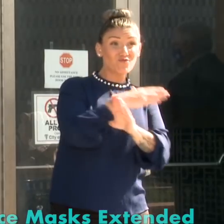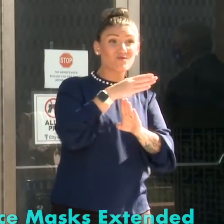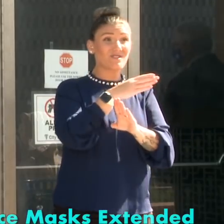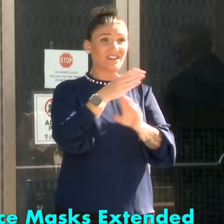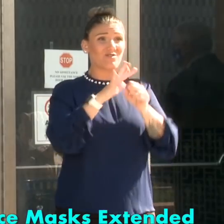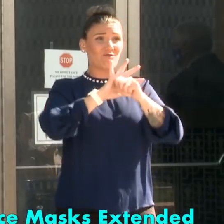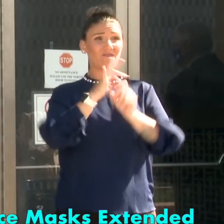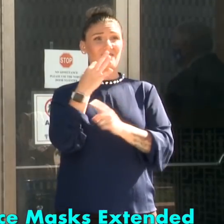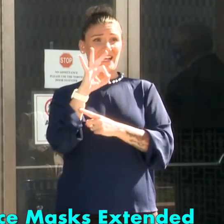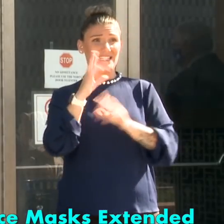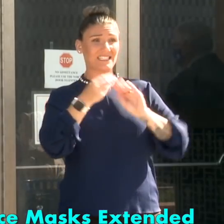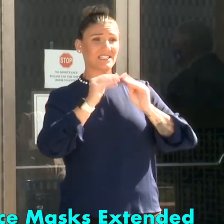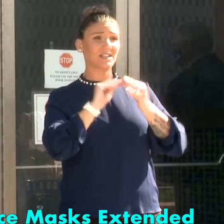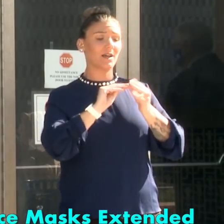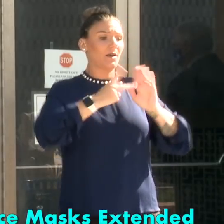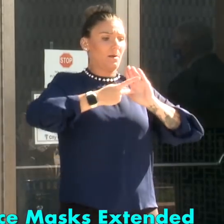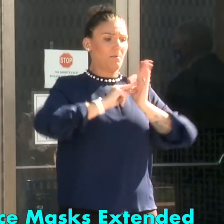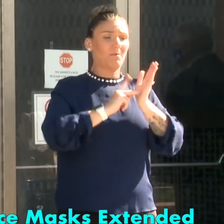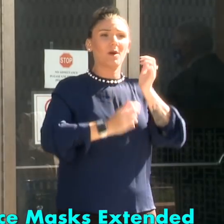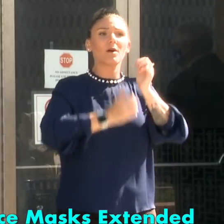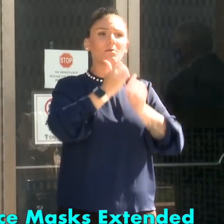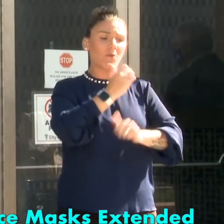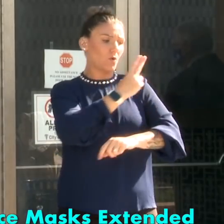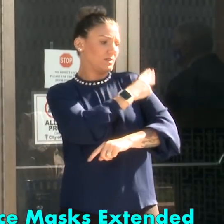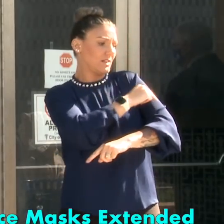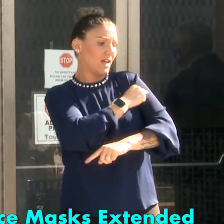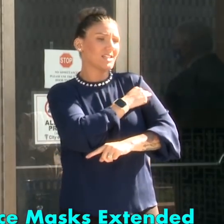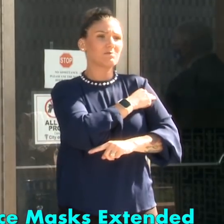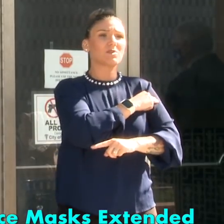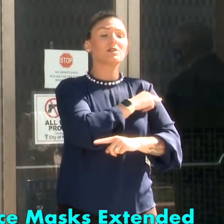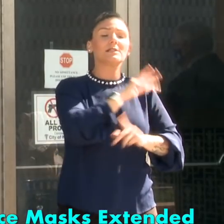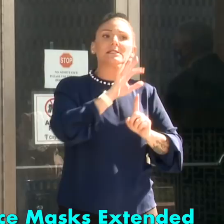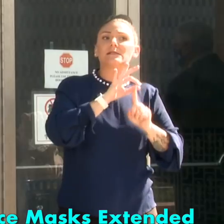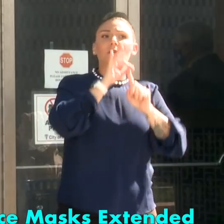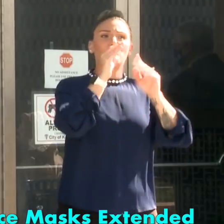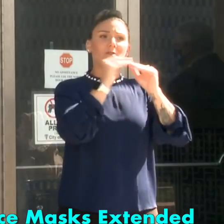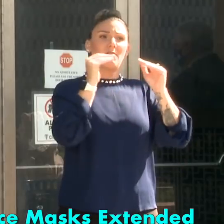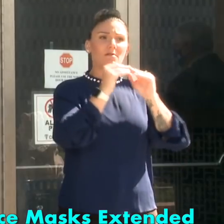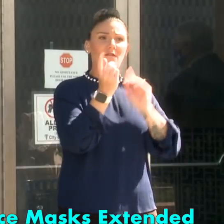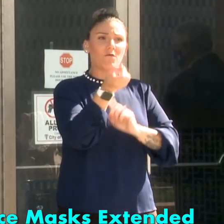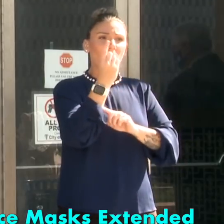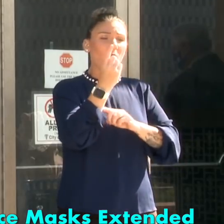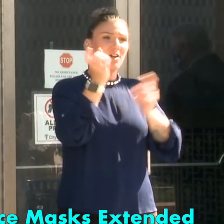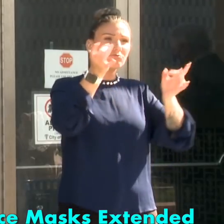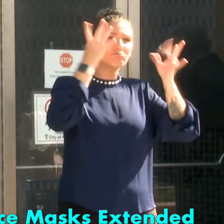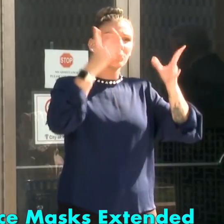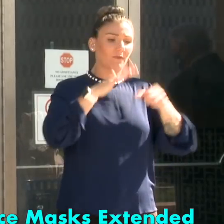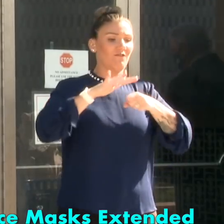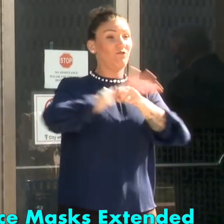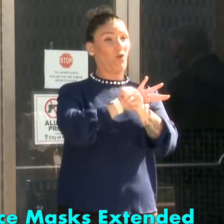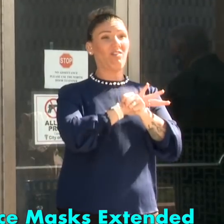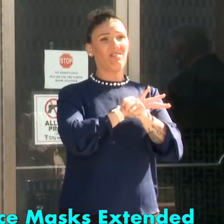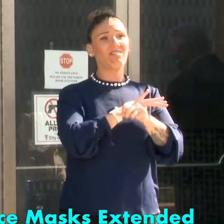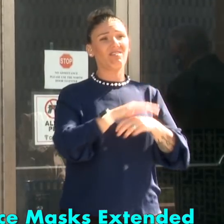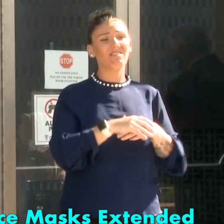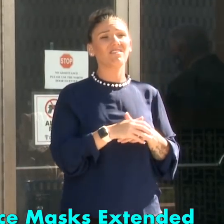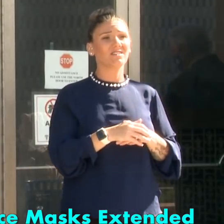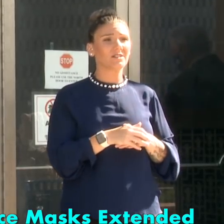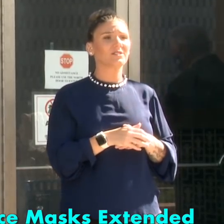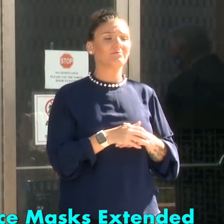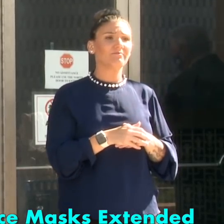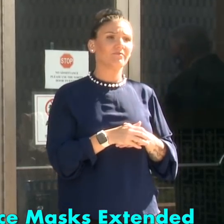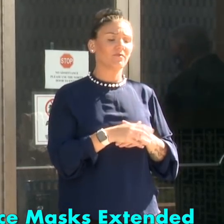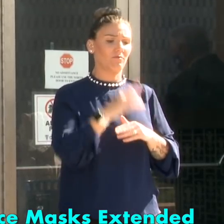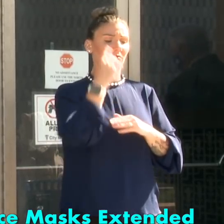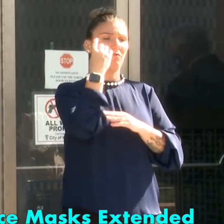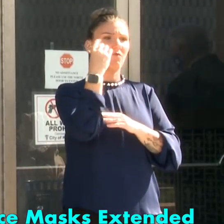This does mean that most of our hospitals, especially our level 1 trauma centers, have been full and at capacity.